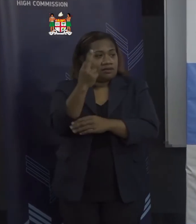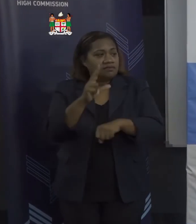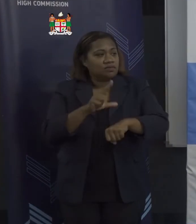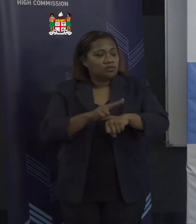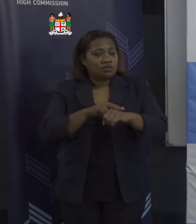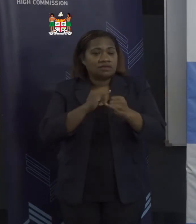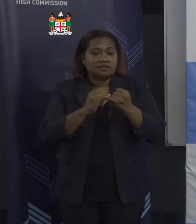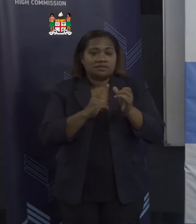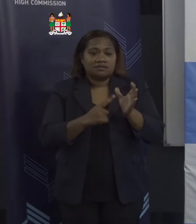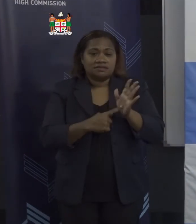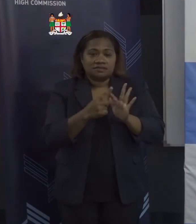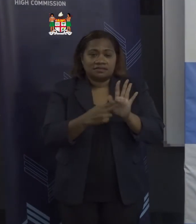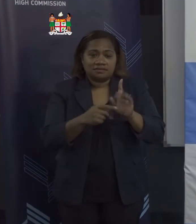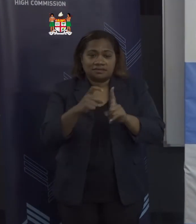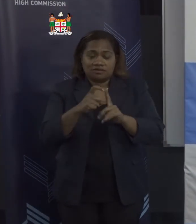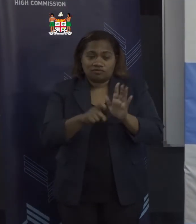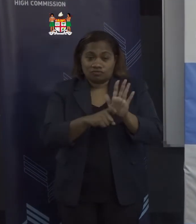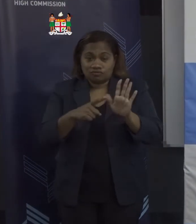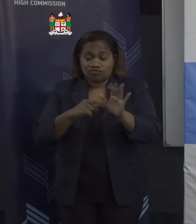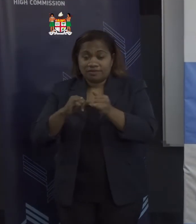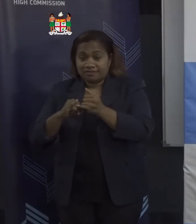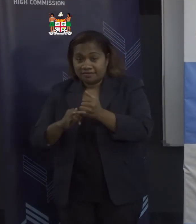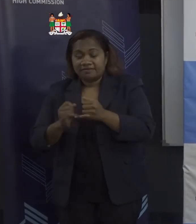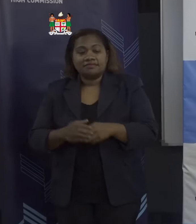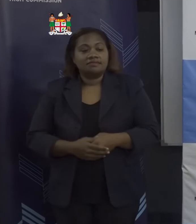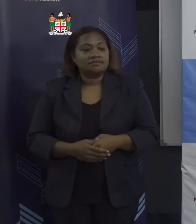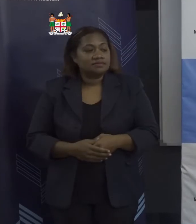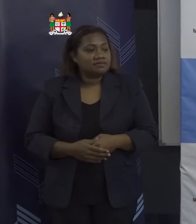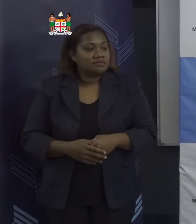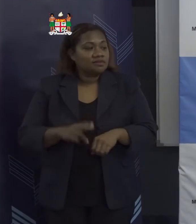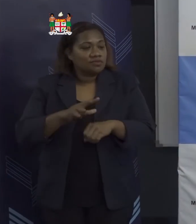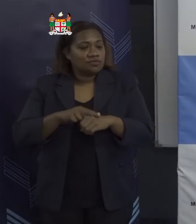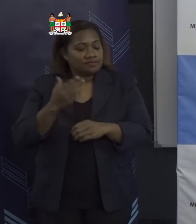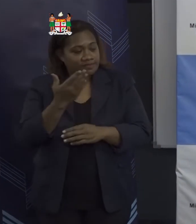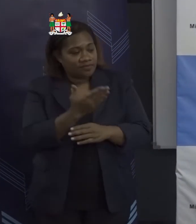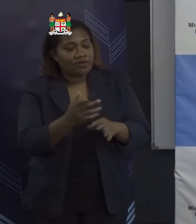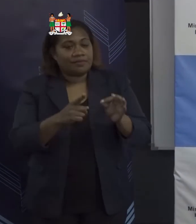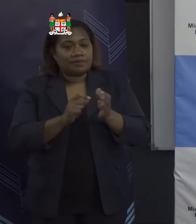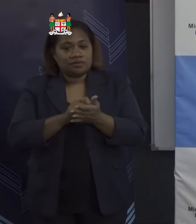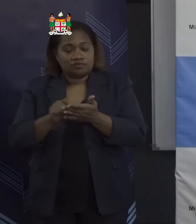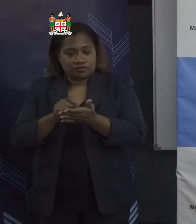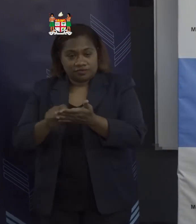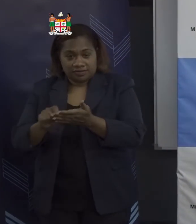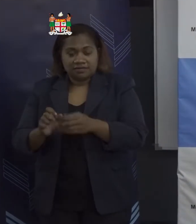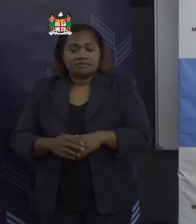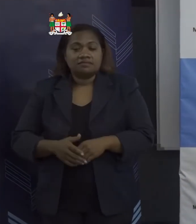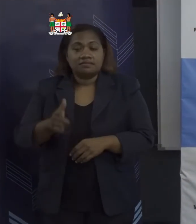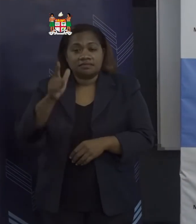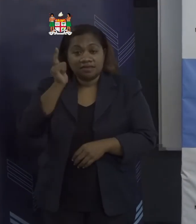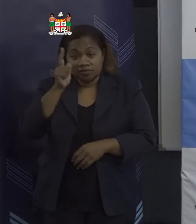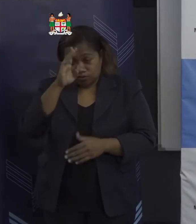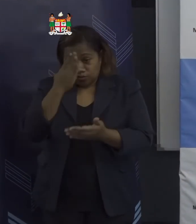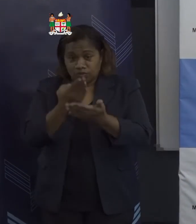Singh, Permanent Secretary for Education, Heritage and Arts, Dr. Angela Joachim, teachers and students joining